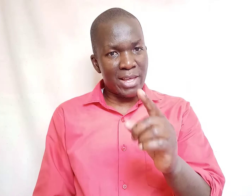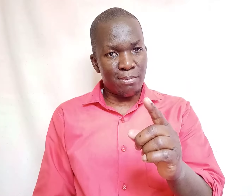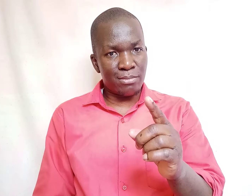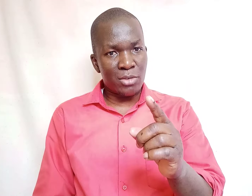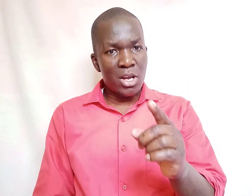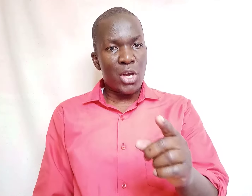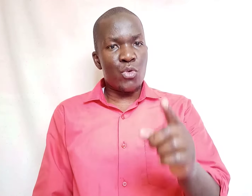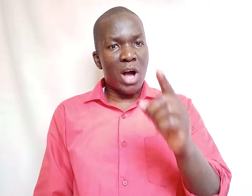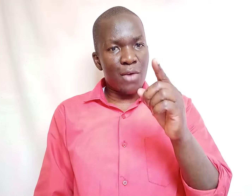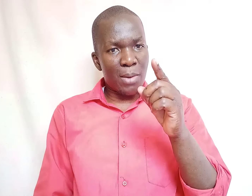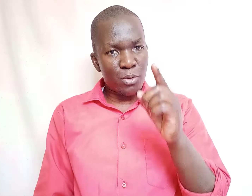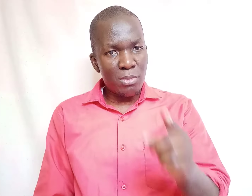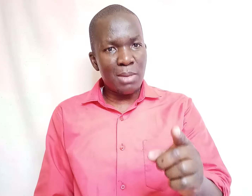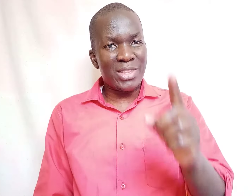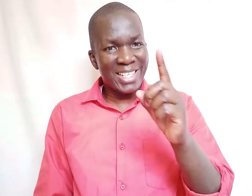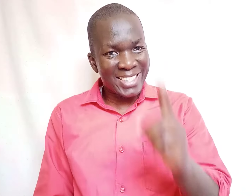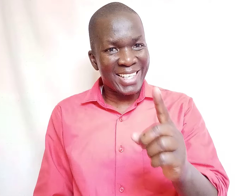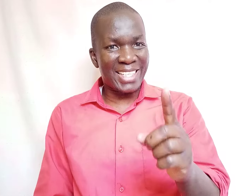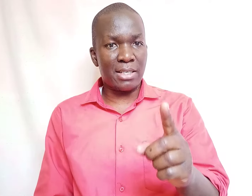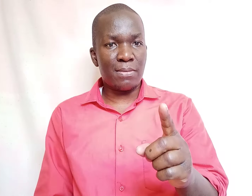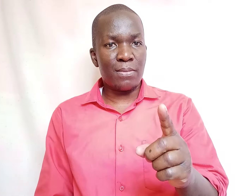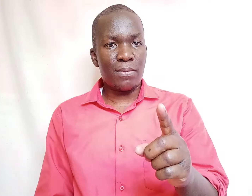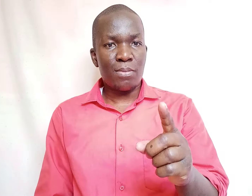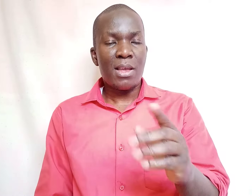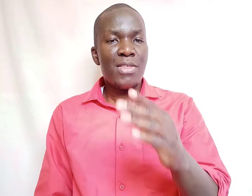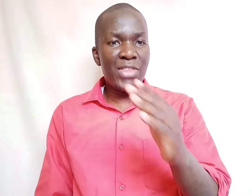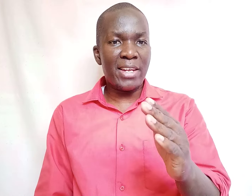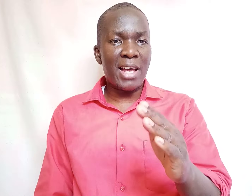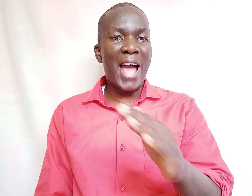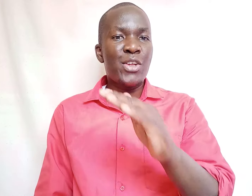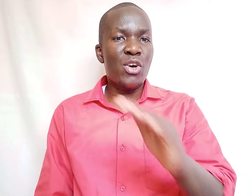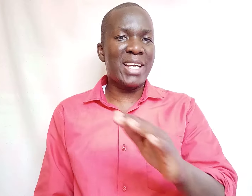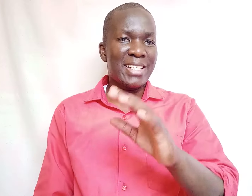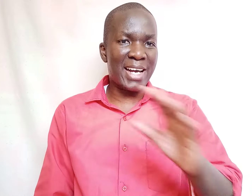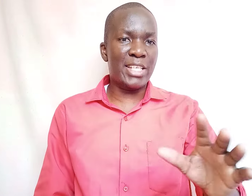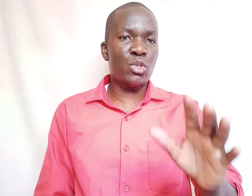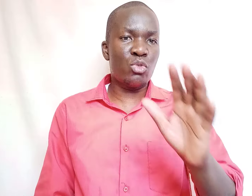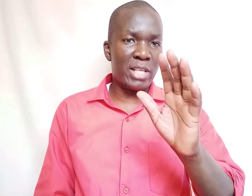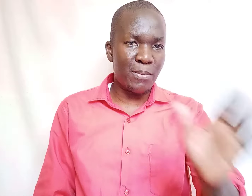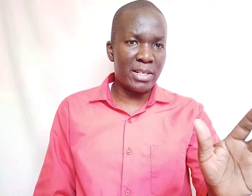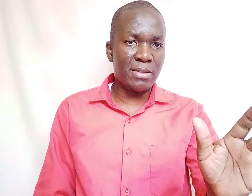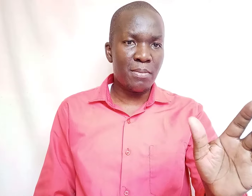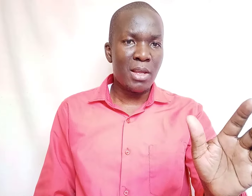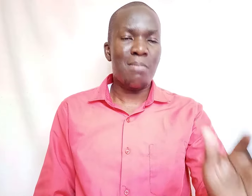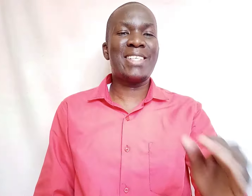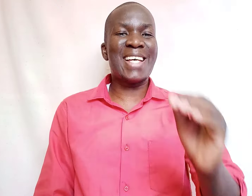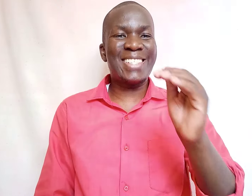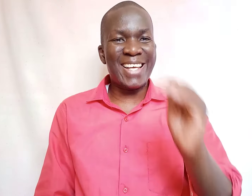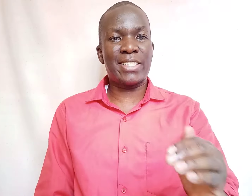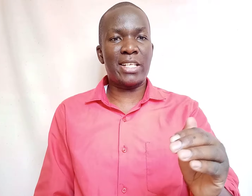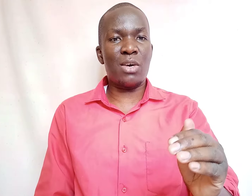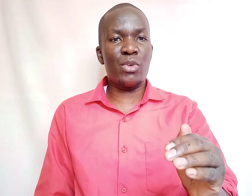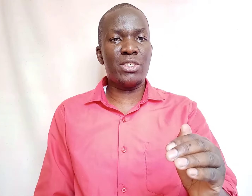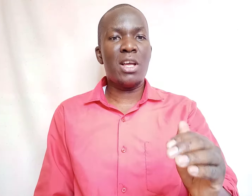them, you have a problem with listening, then I don't encourage you to interpret, but just learn sign language